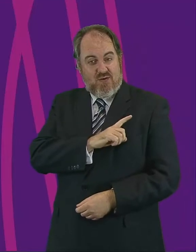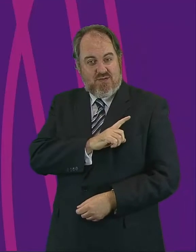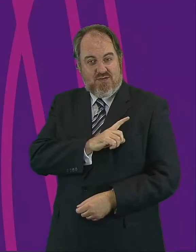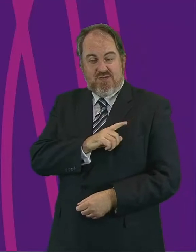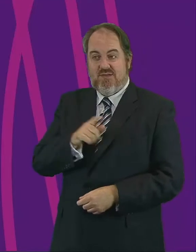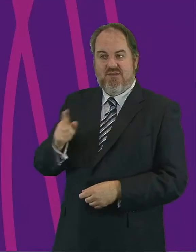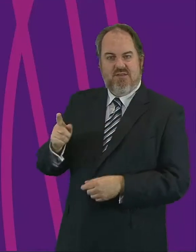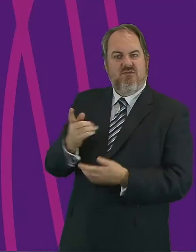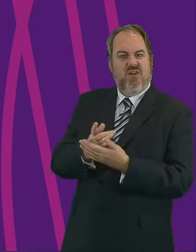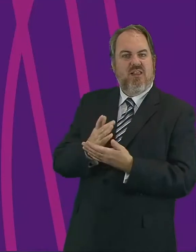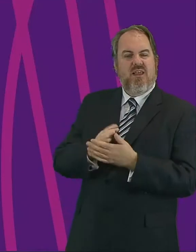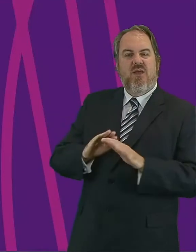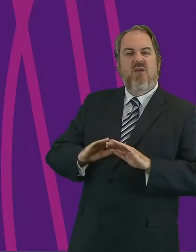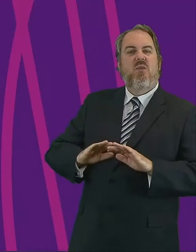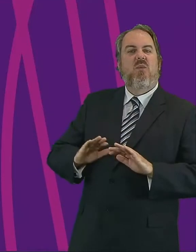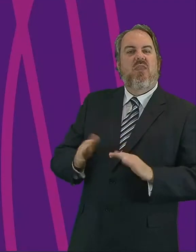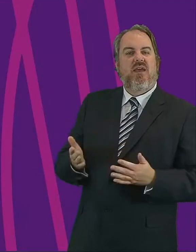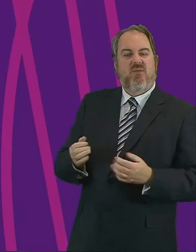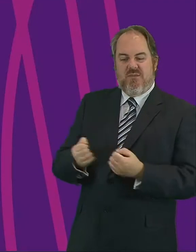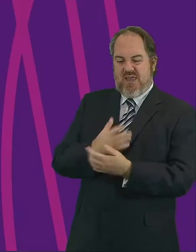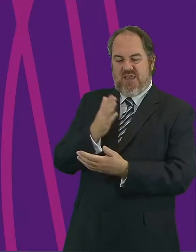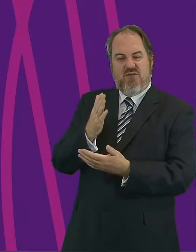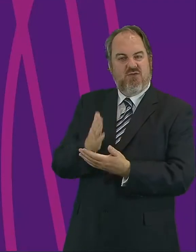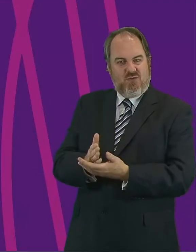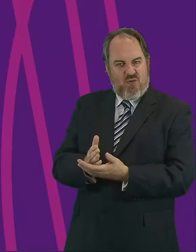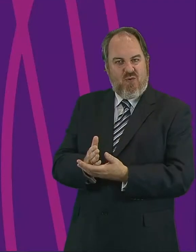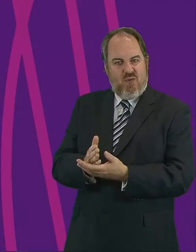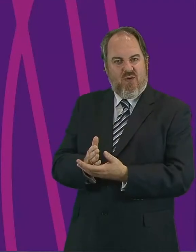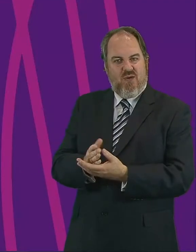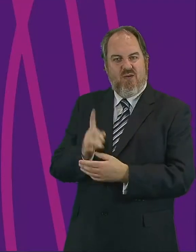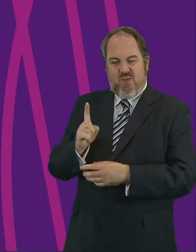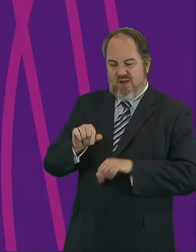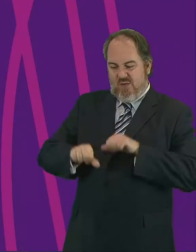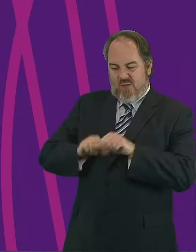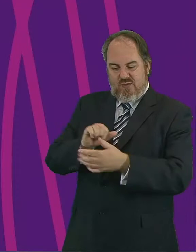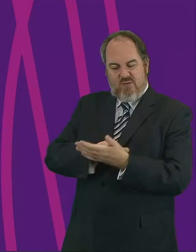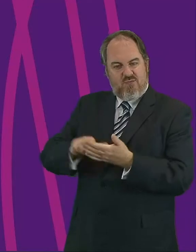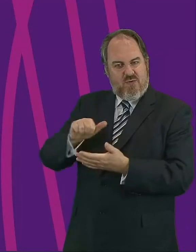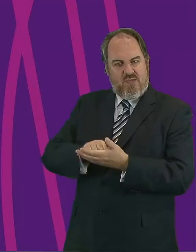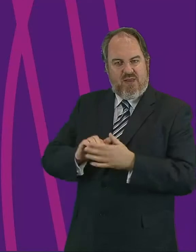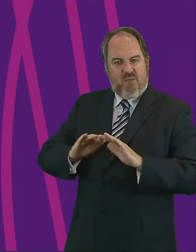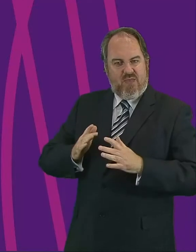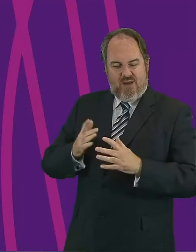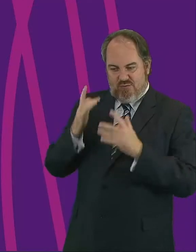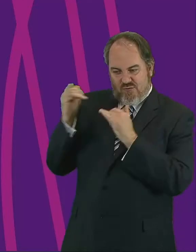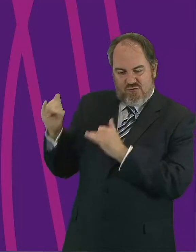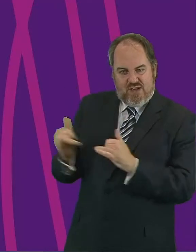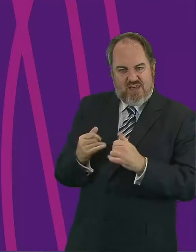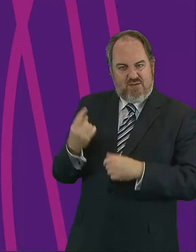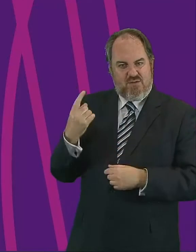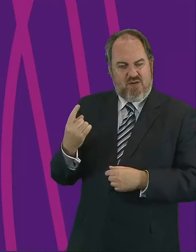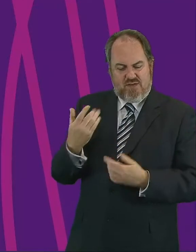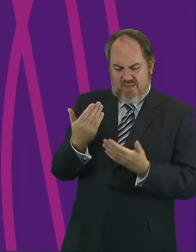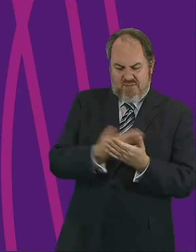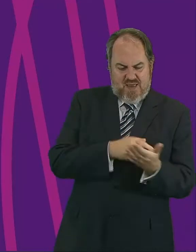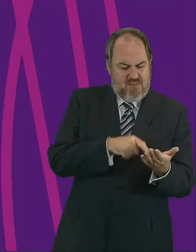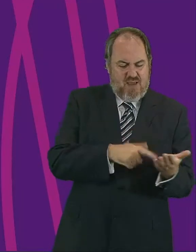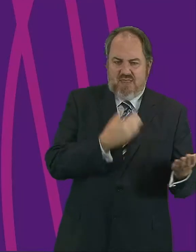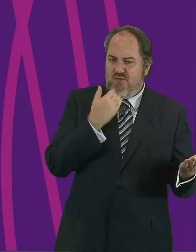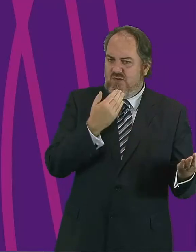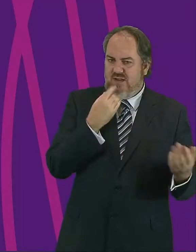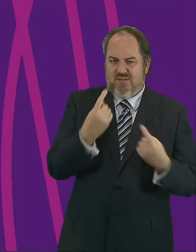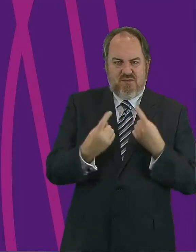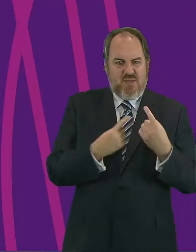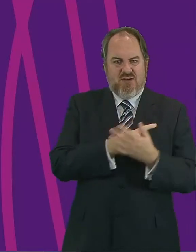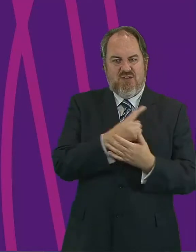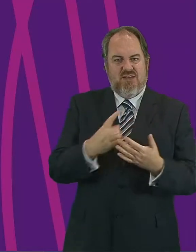recognition and non-discrimination are not simple matters. For example, the White Paper, he says, omits any reference to the principles of proportionality